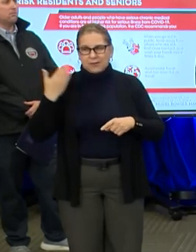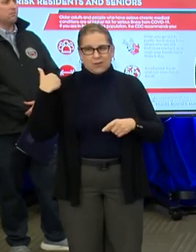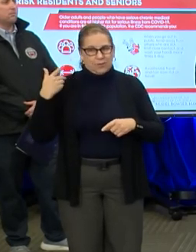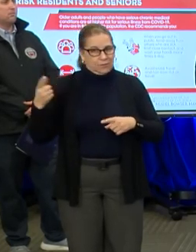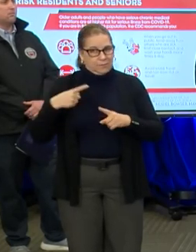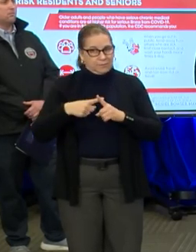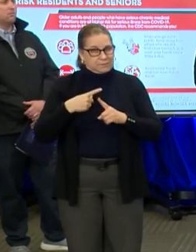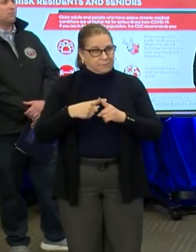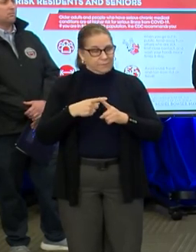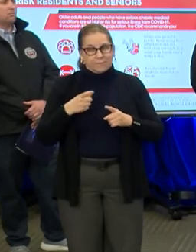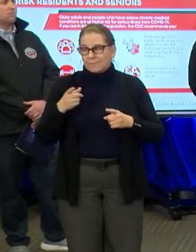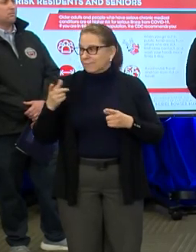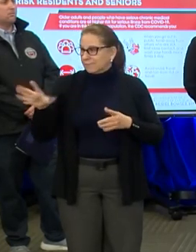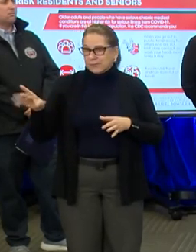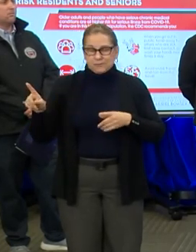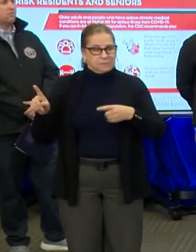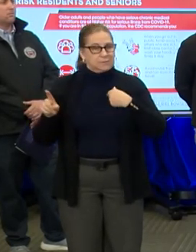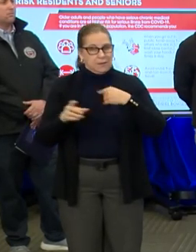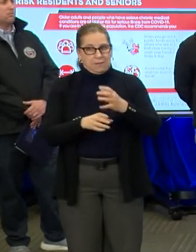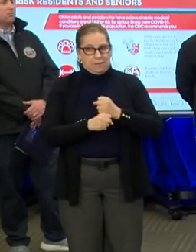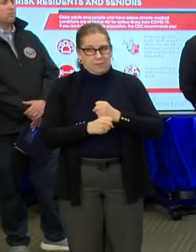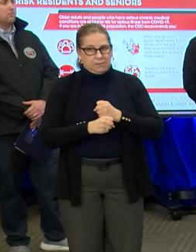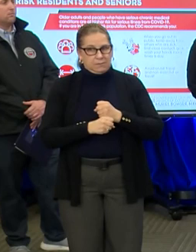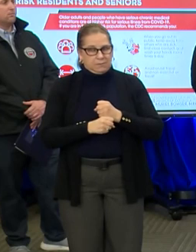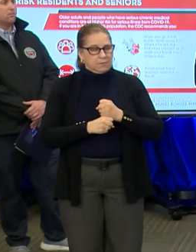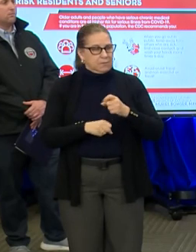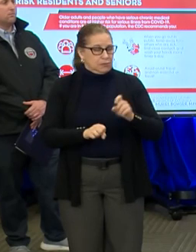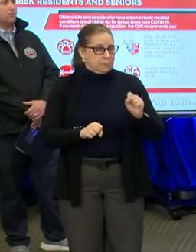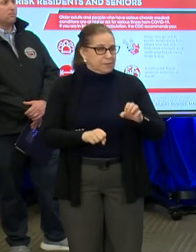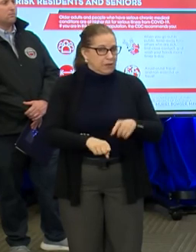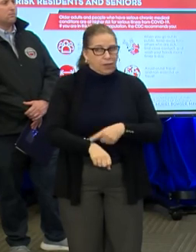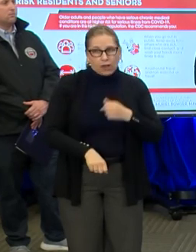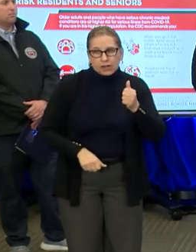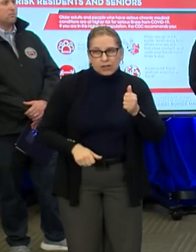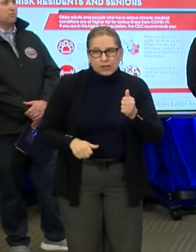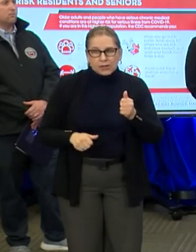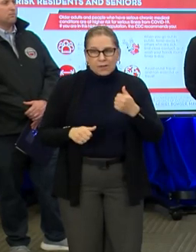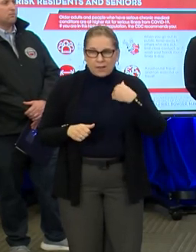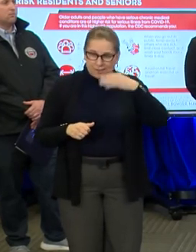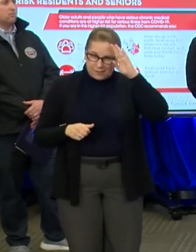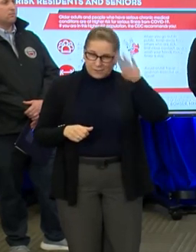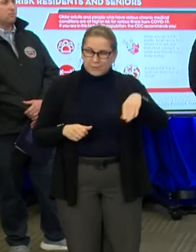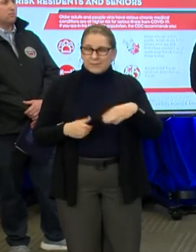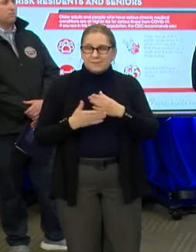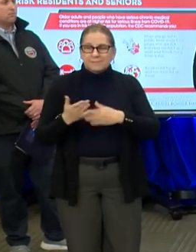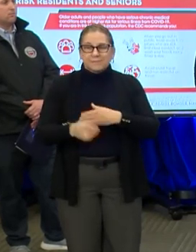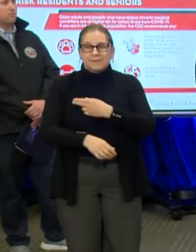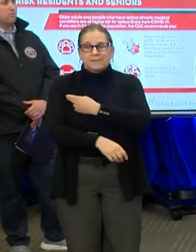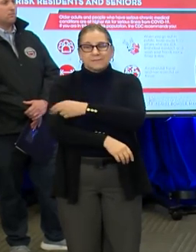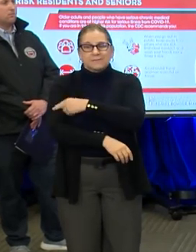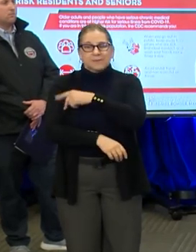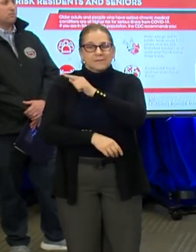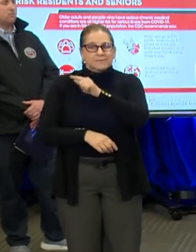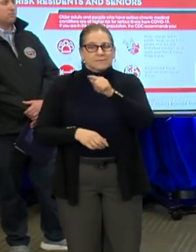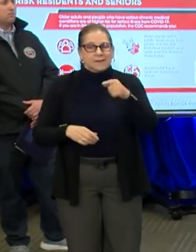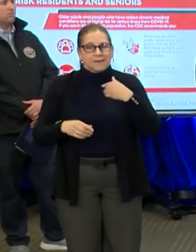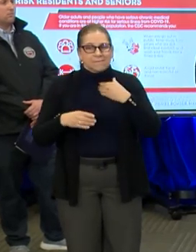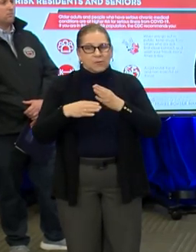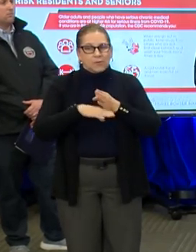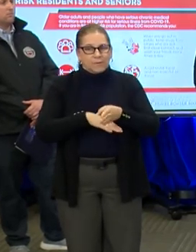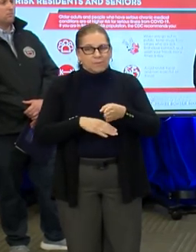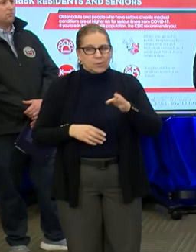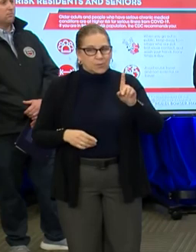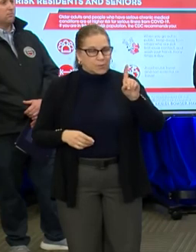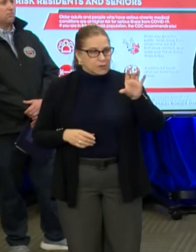So I know I have hospitals that have over 100 or so test results that are pending. These are not people